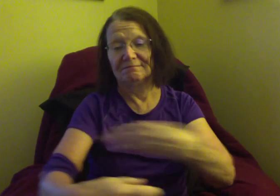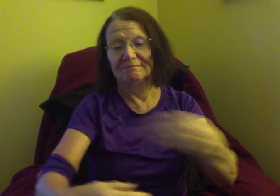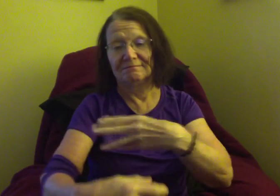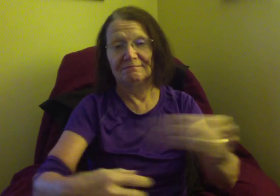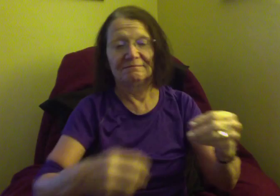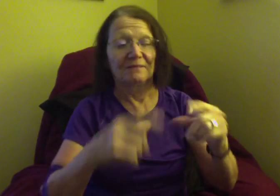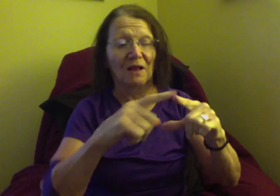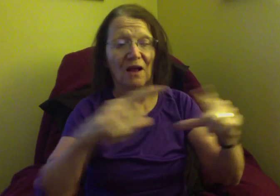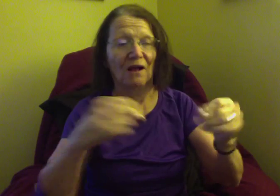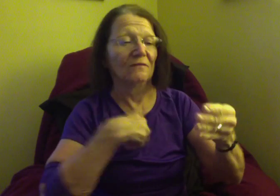I'm